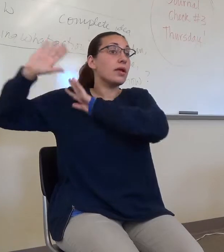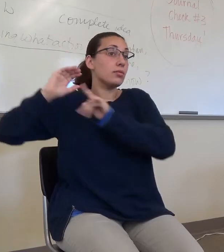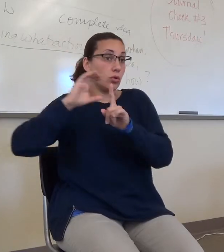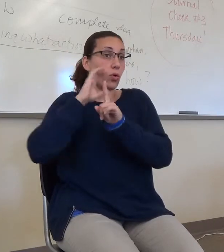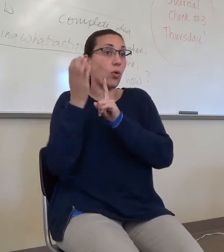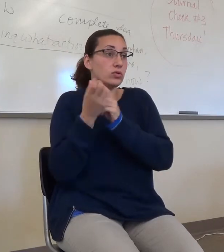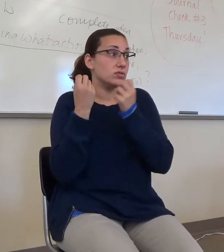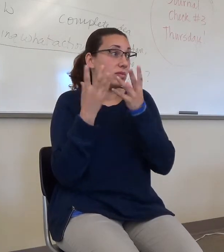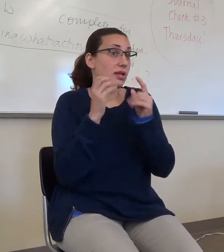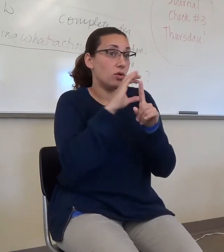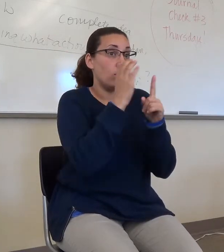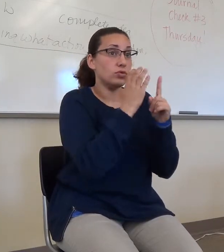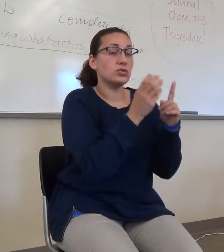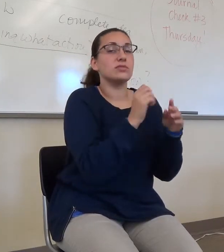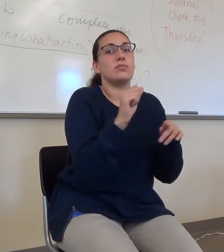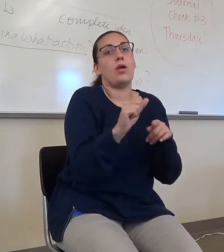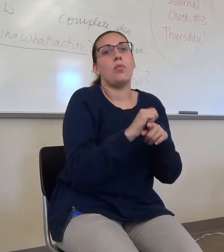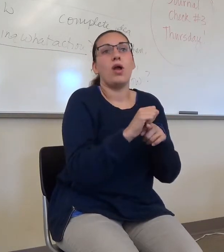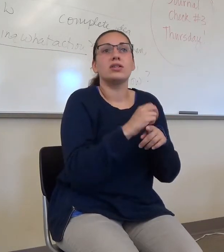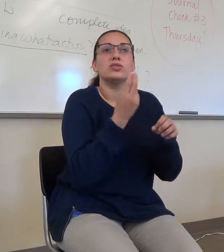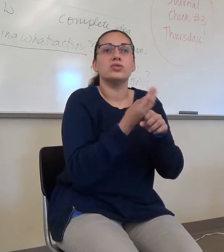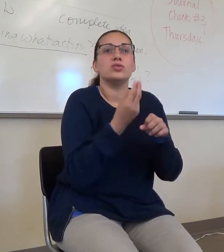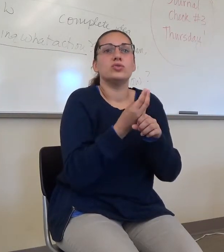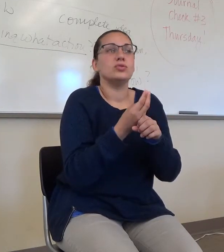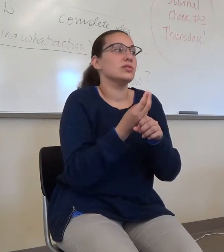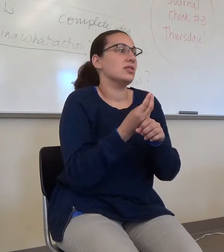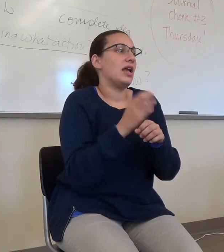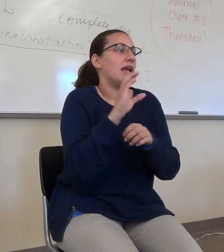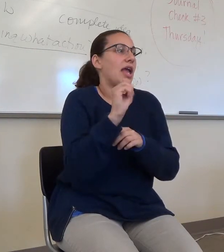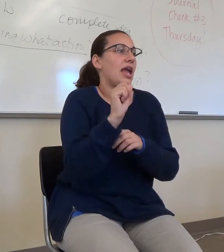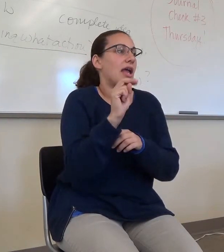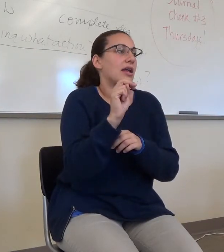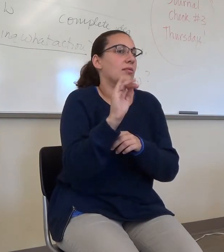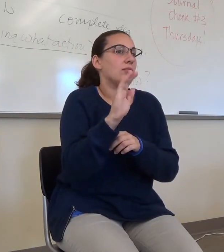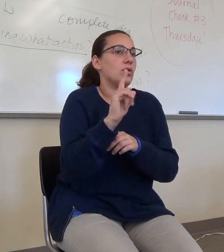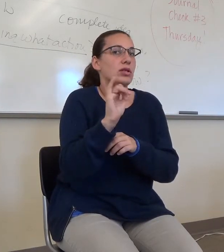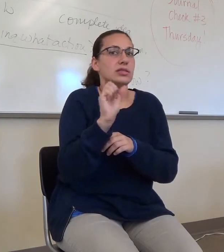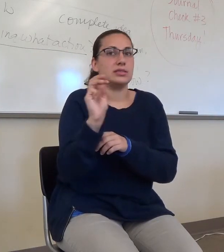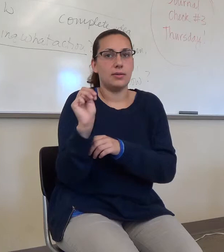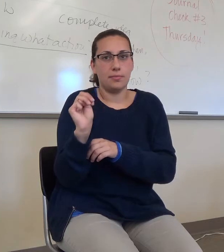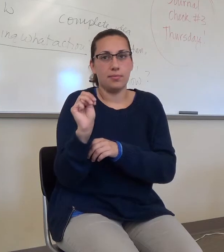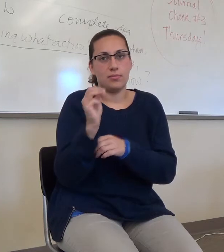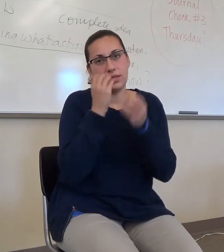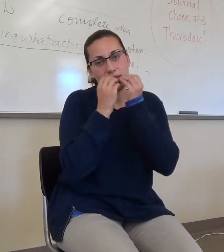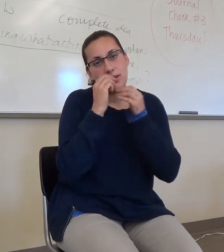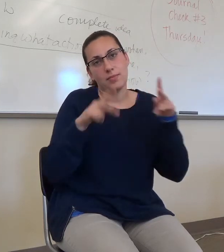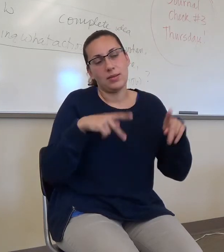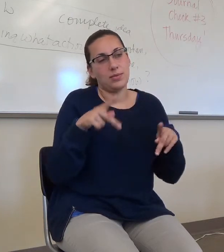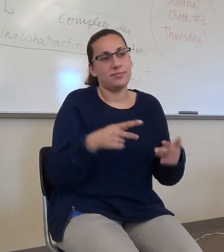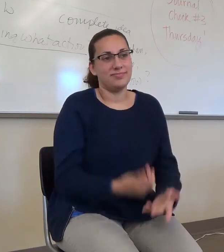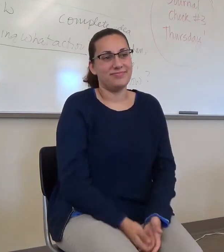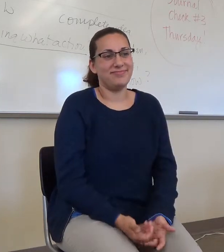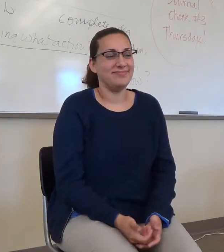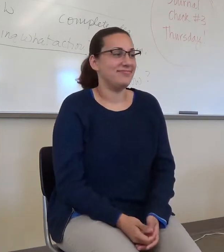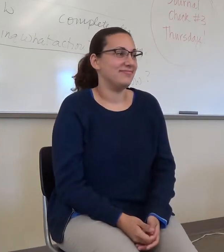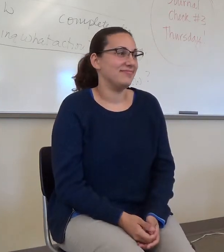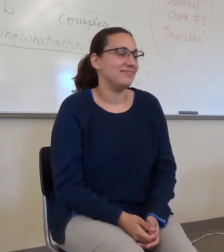right? That's what this boils down to. For what were considered sound reasons. What's a